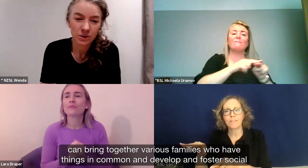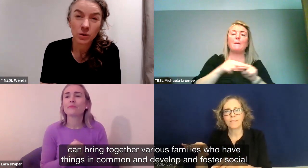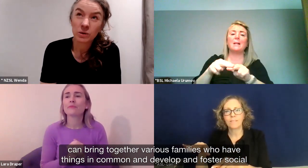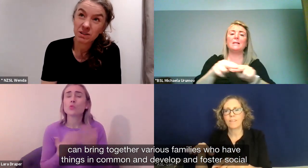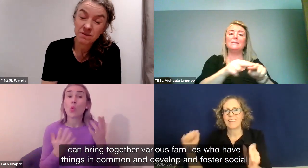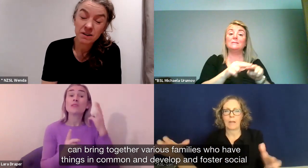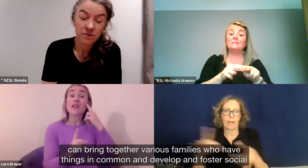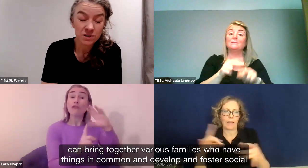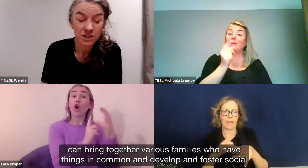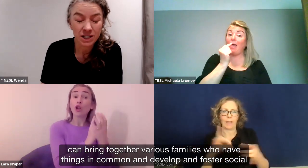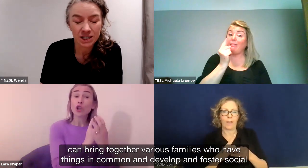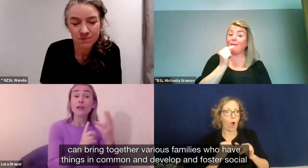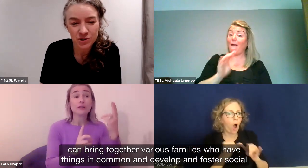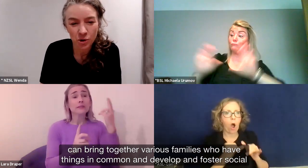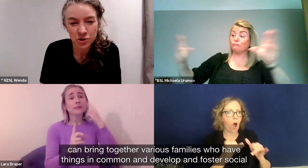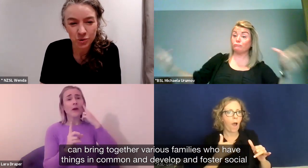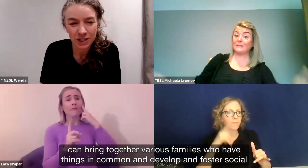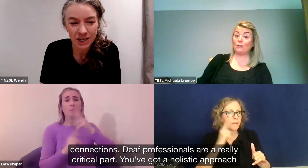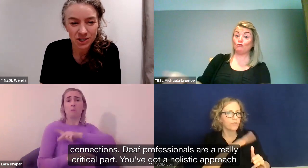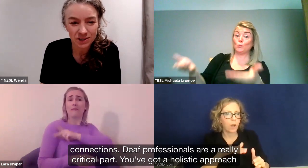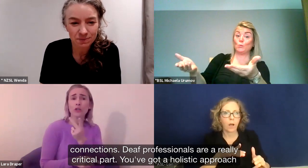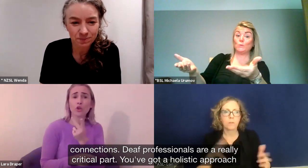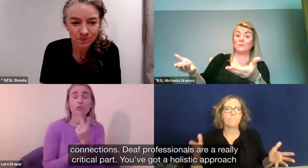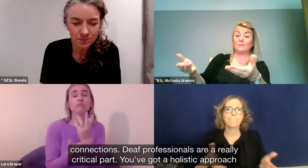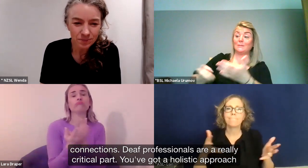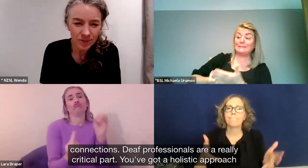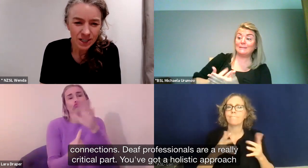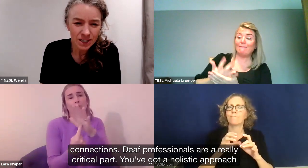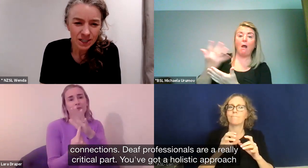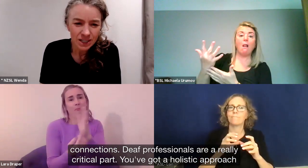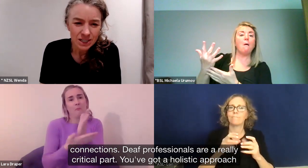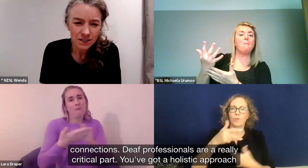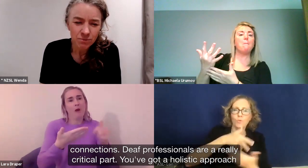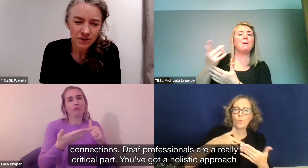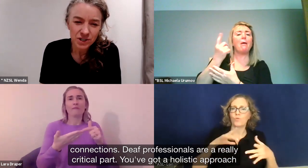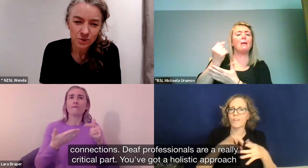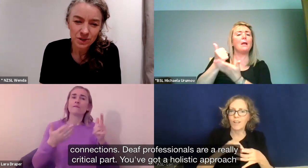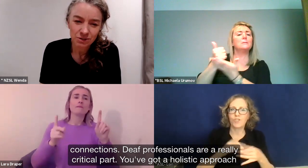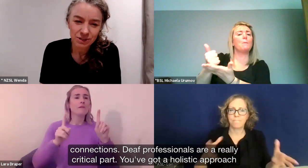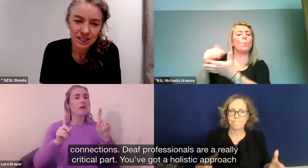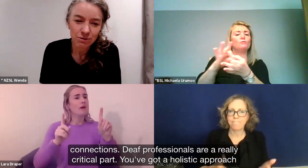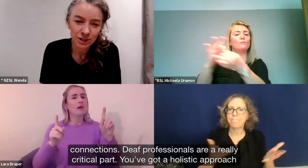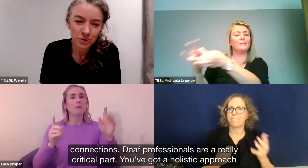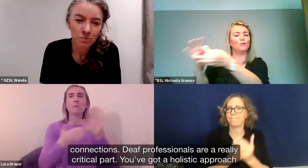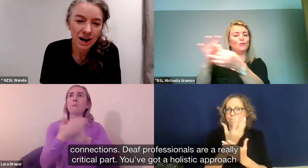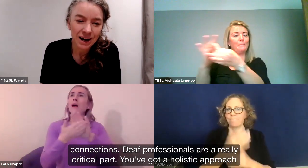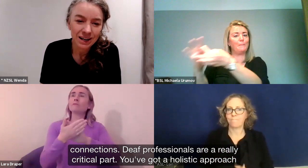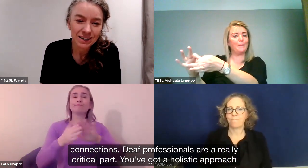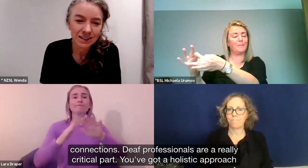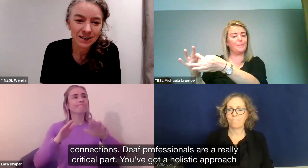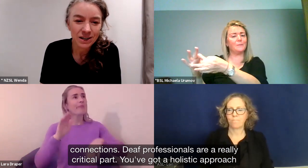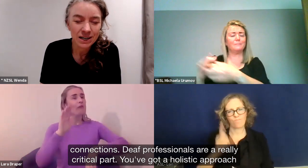and foster social connections. Deaf professionals are a really critical